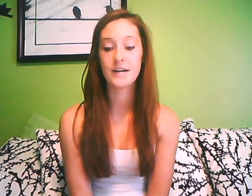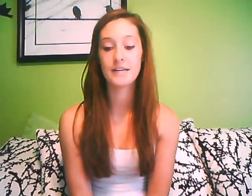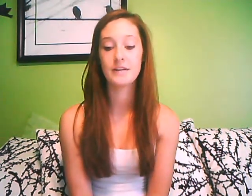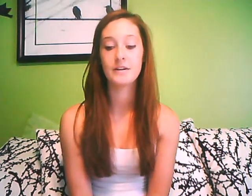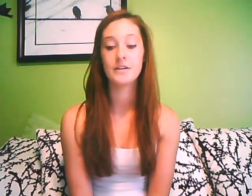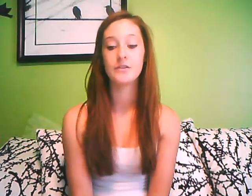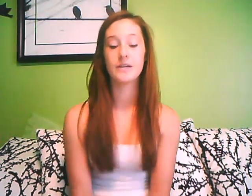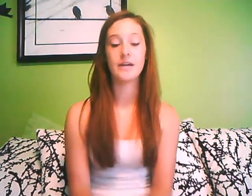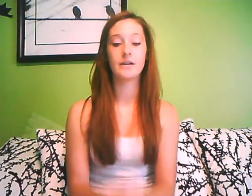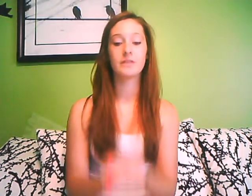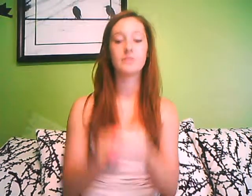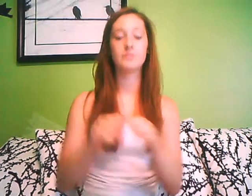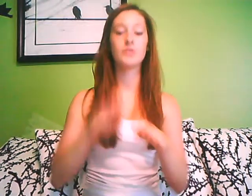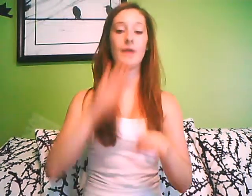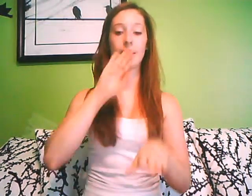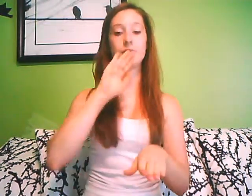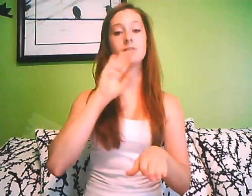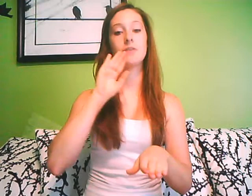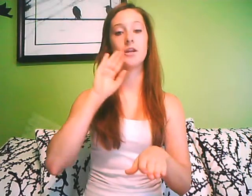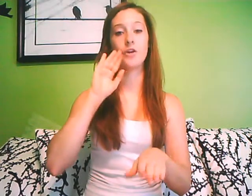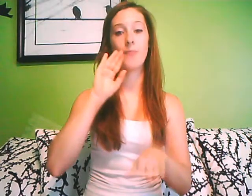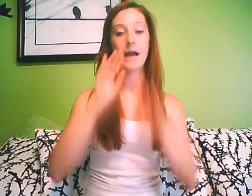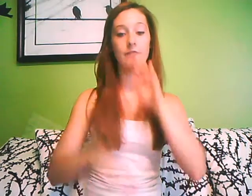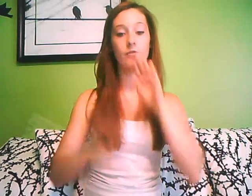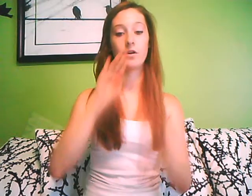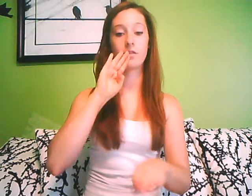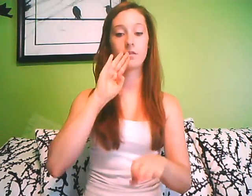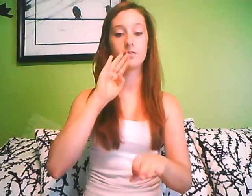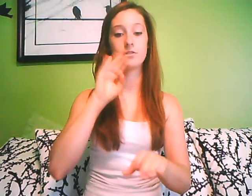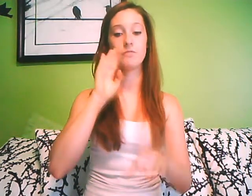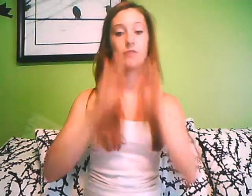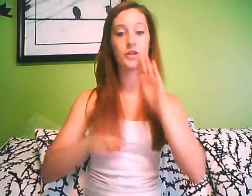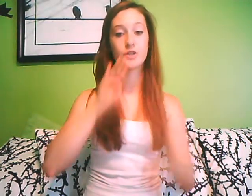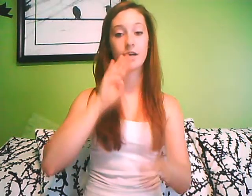Frustrated, you take two hands and you go back and forth. So frustrated.